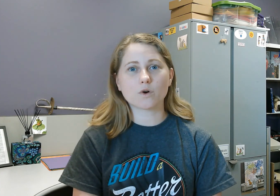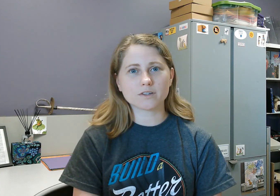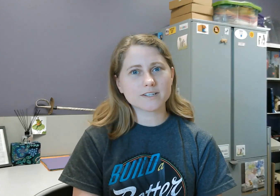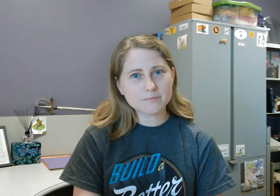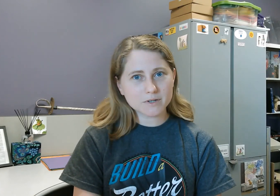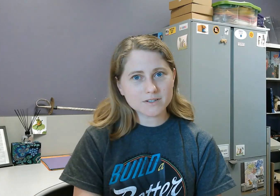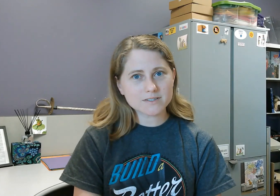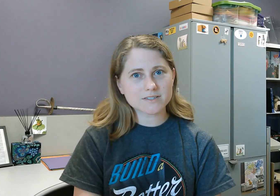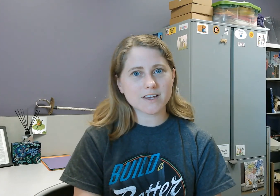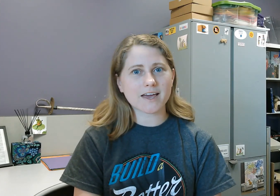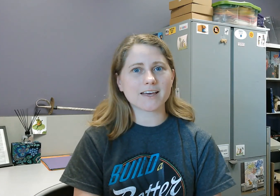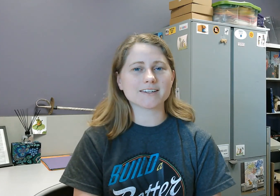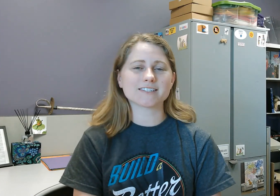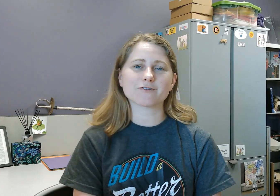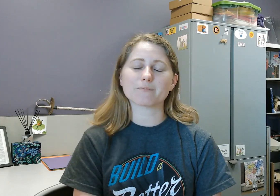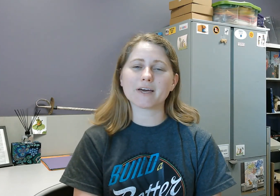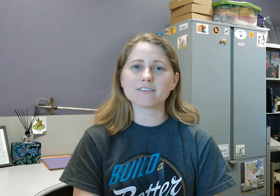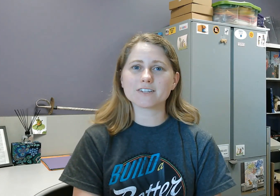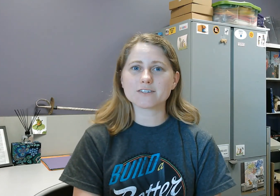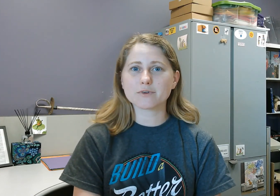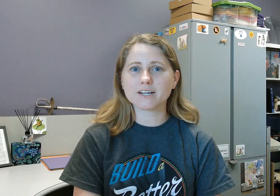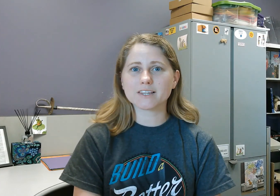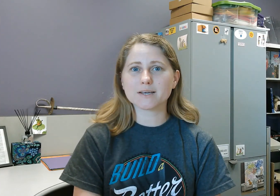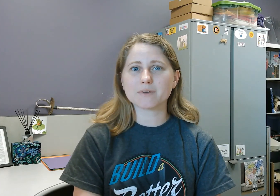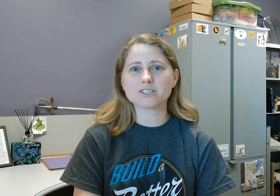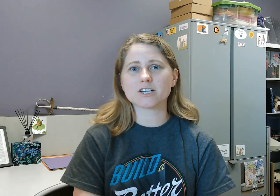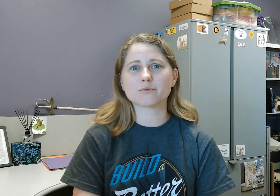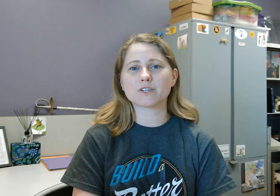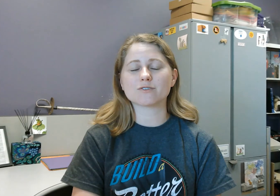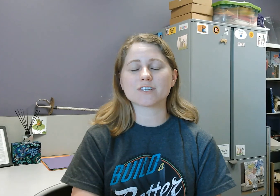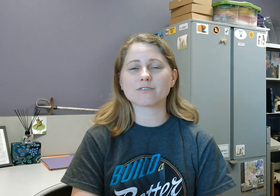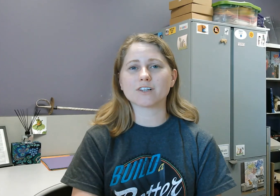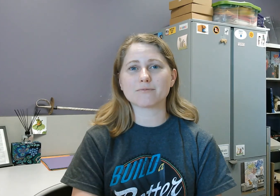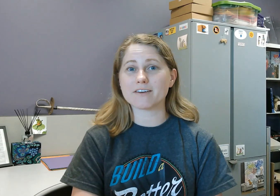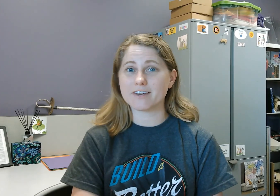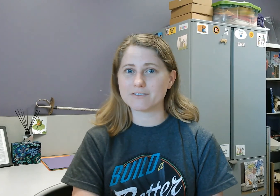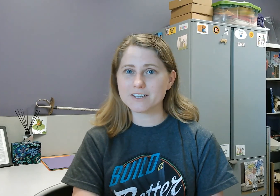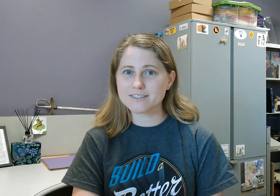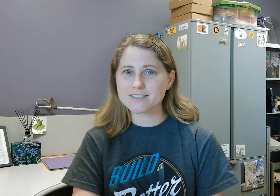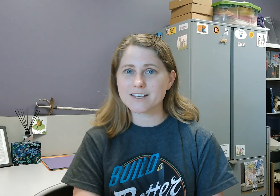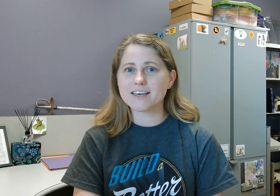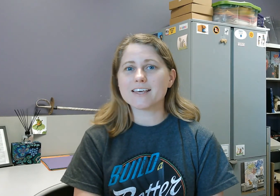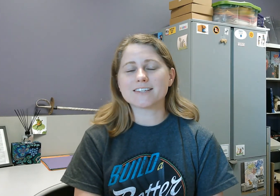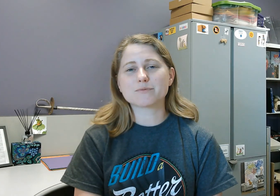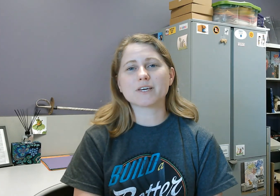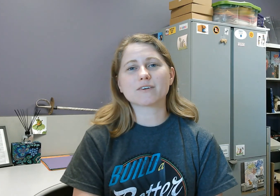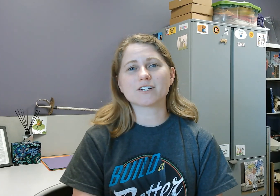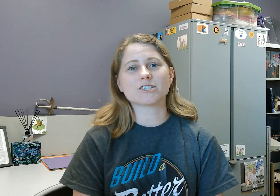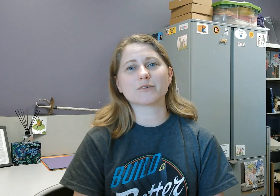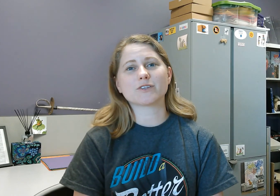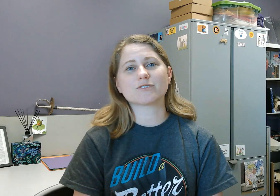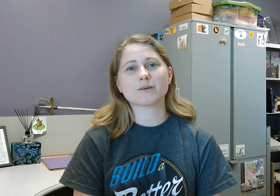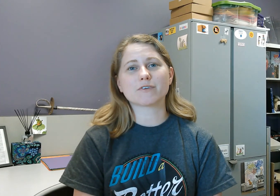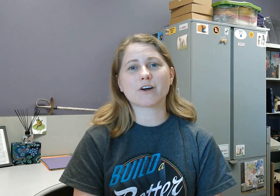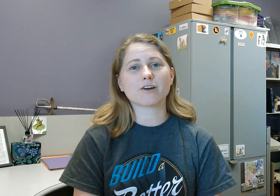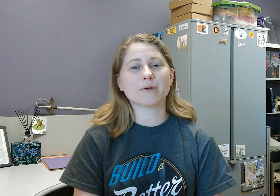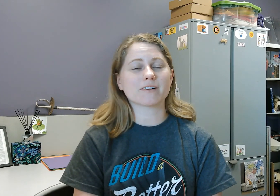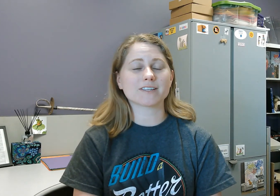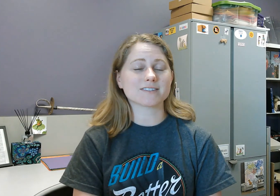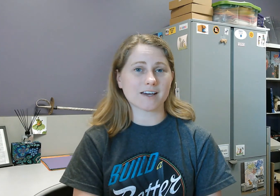wordless books and different benefits of reading them and shared with you several of my favorites. This week I'm going to share with you some of our American Sign